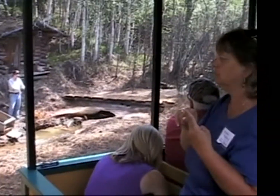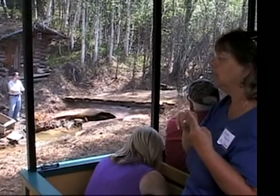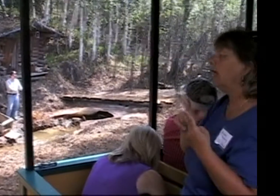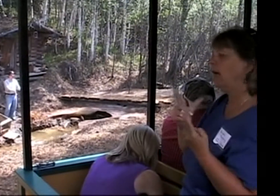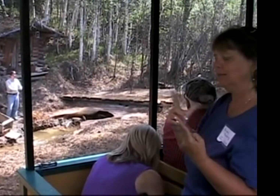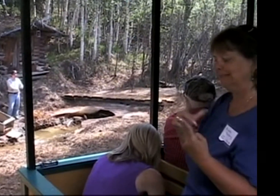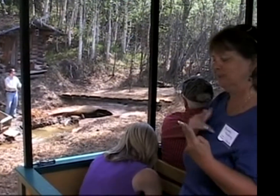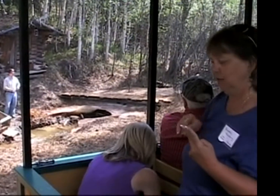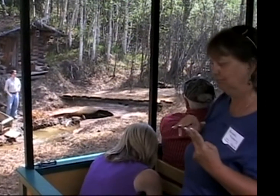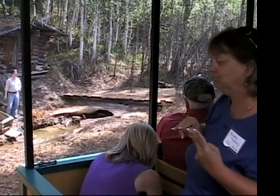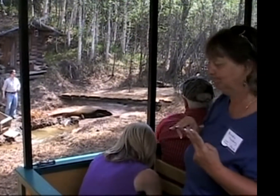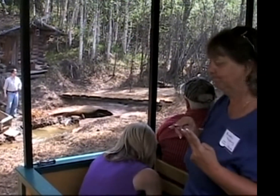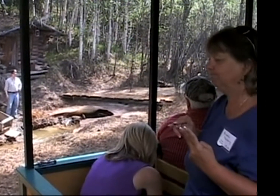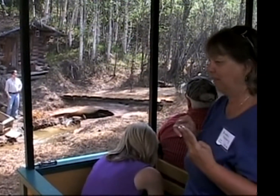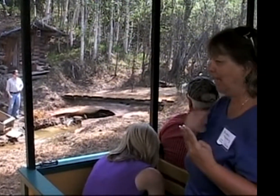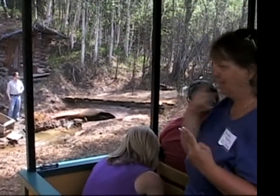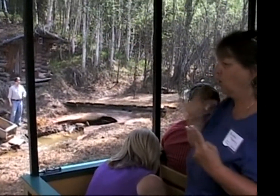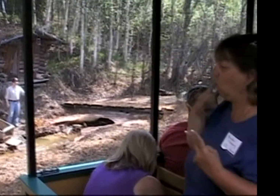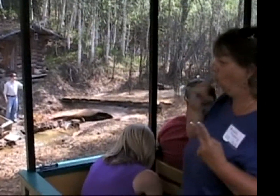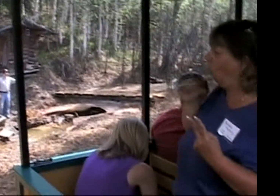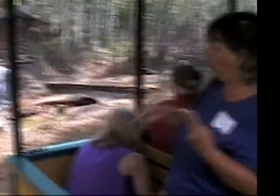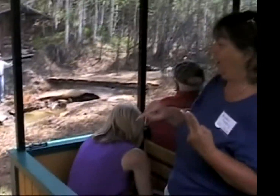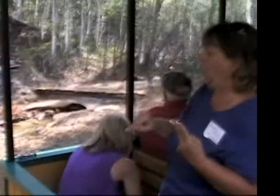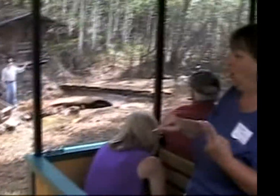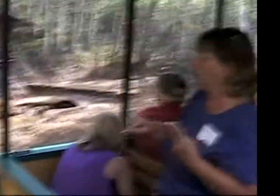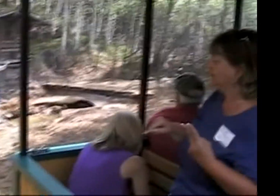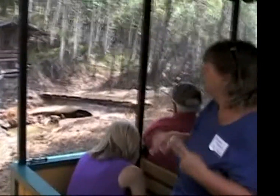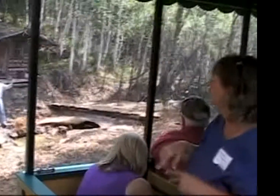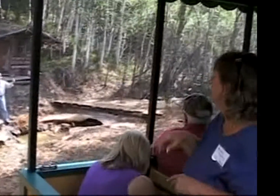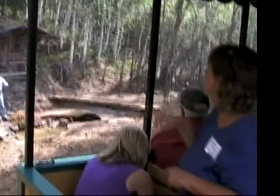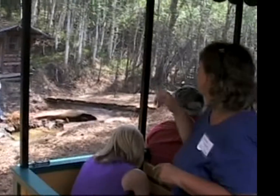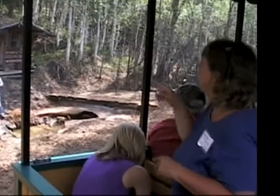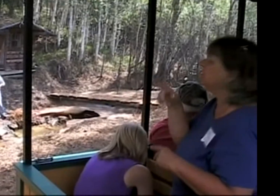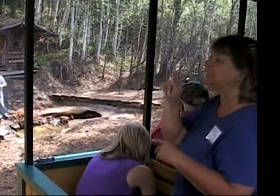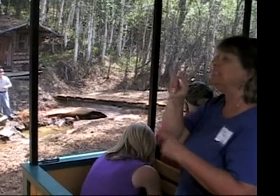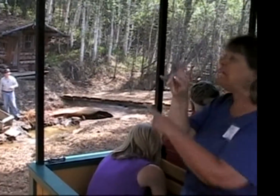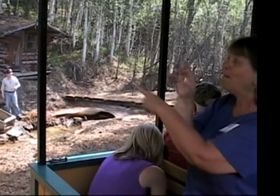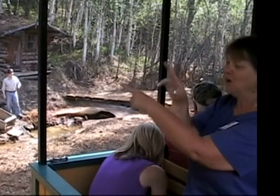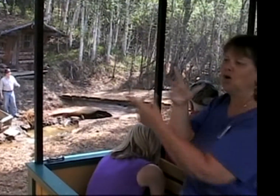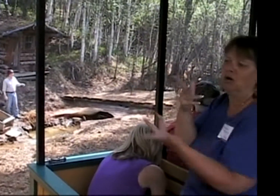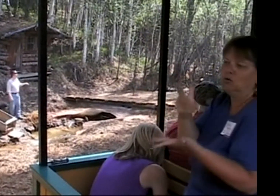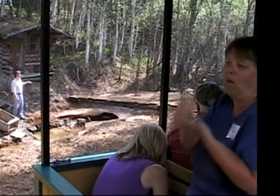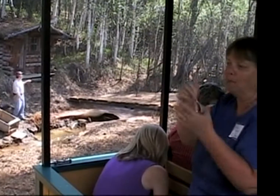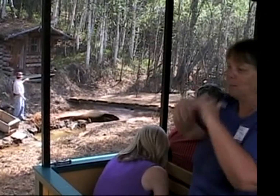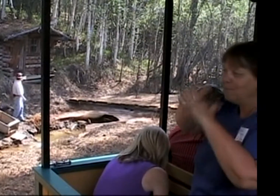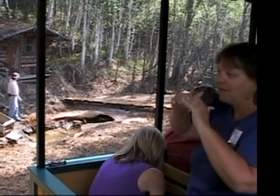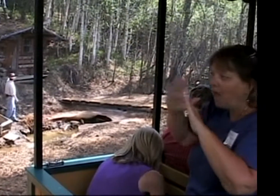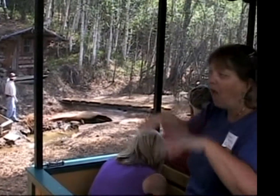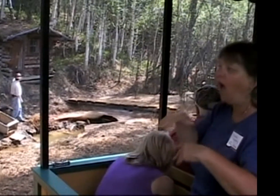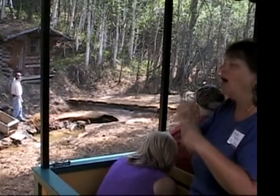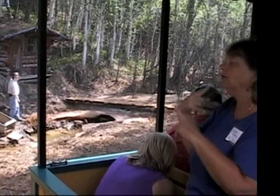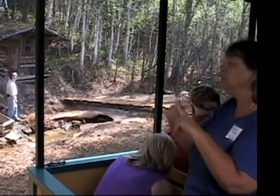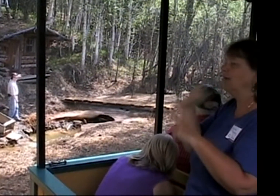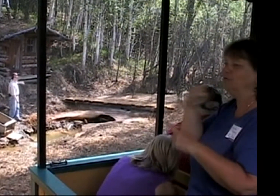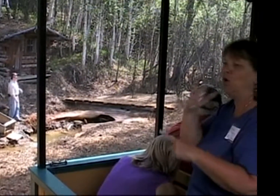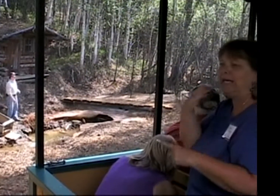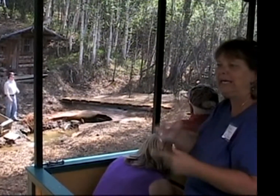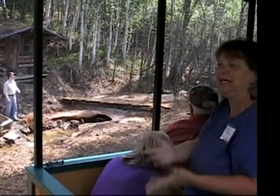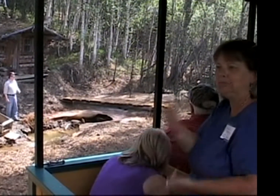being gold in the creek. Of course, the timber was necessary to help build and to heat their homes, which were often built directly into a south-facing hillside